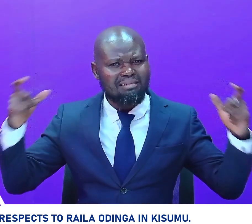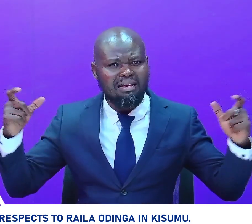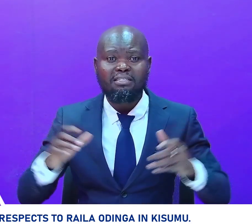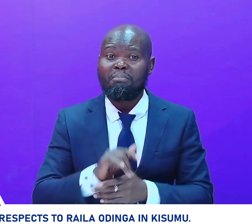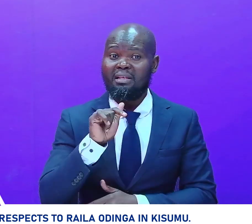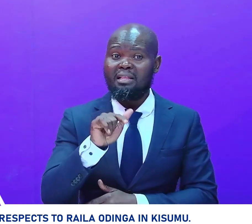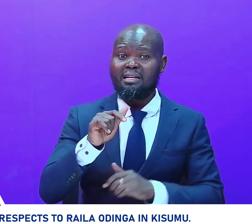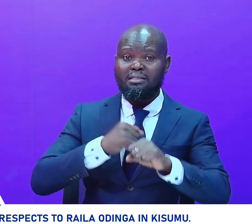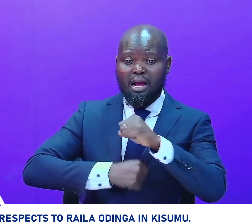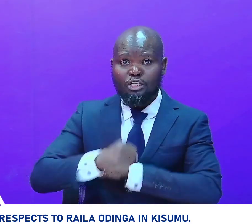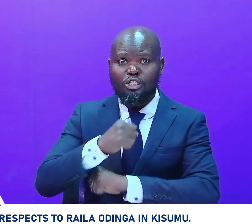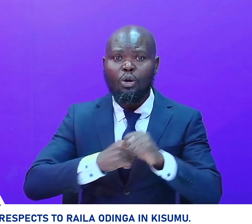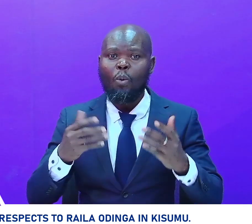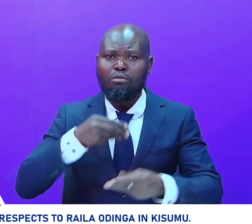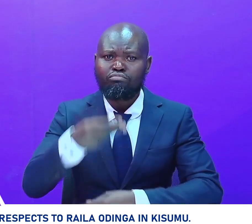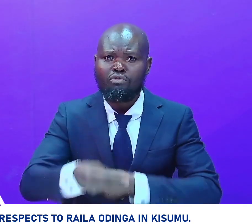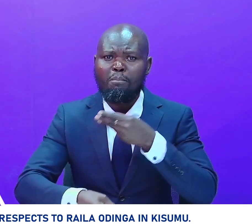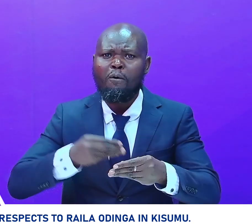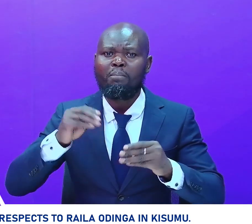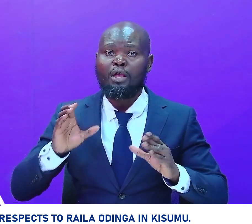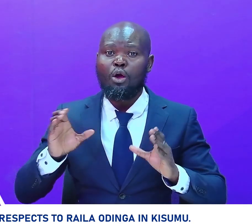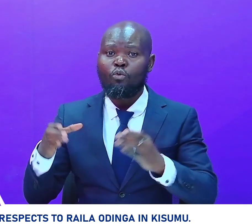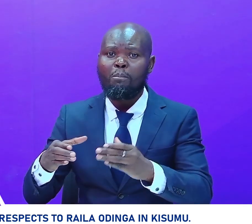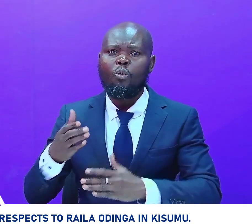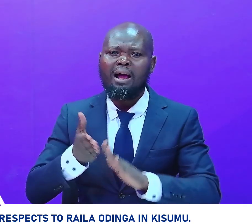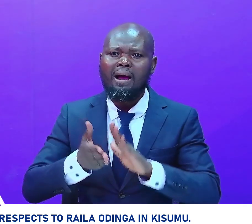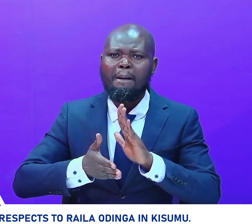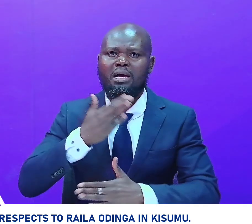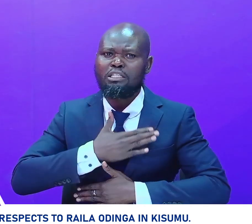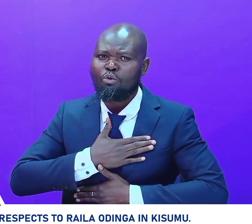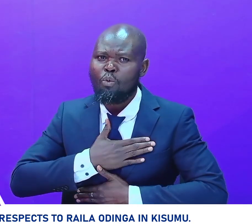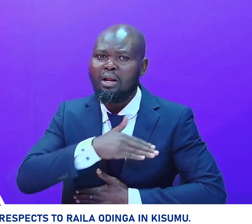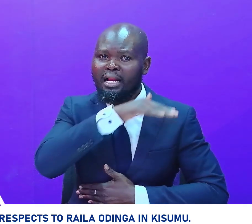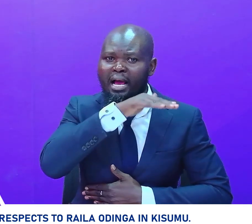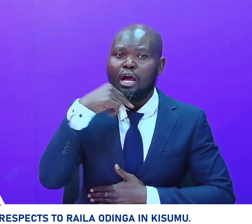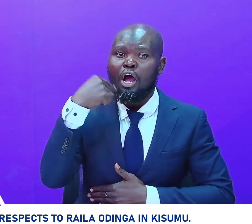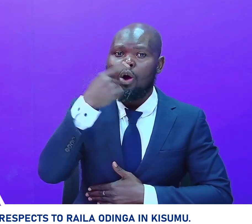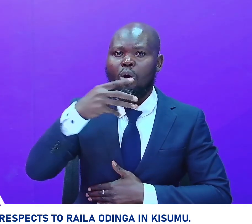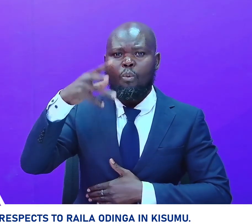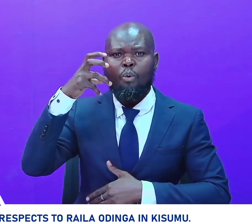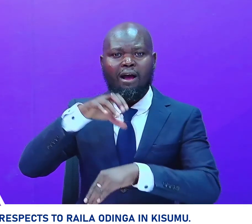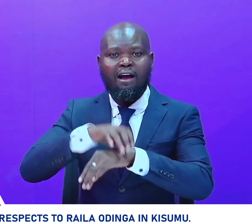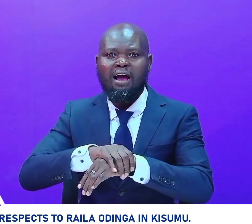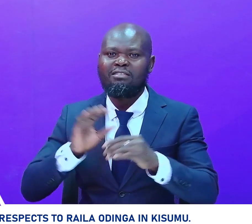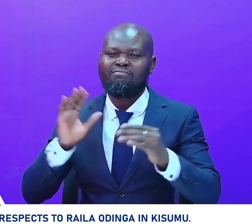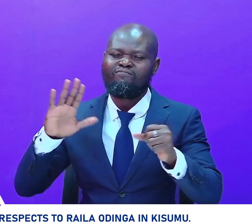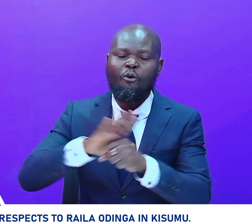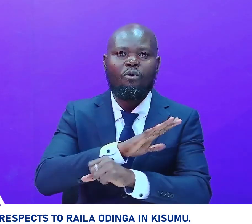and legacy. The symbolic gesture reflected the community's immense respect for